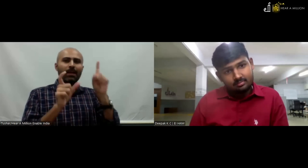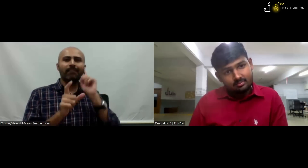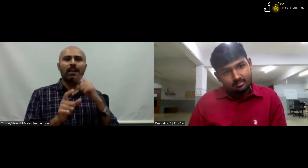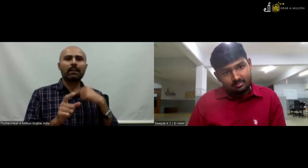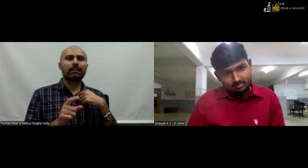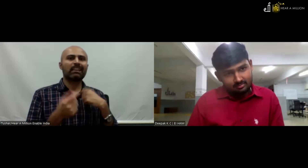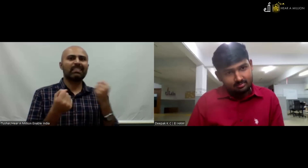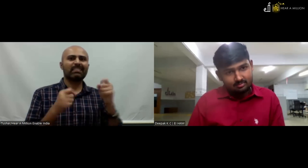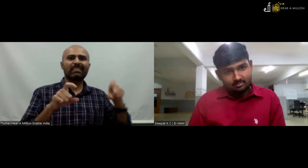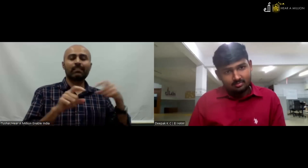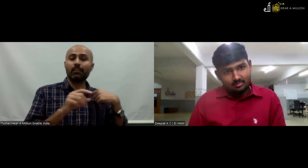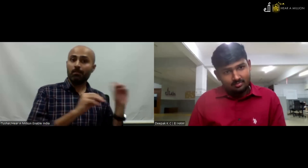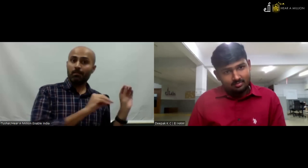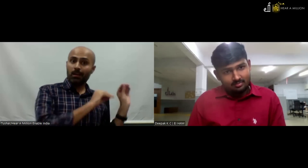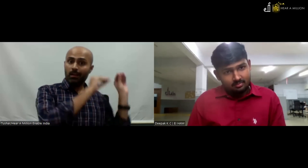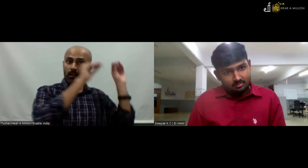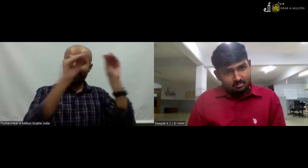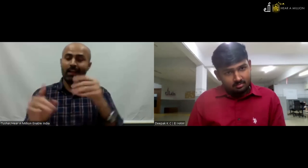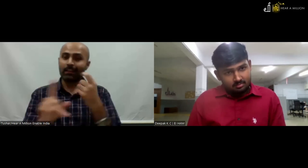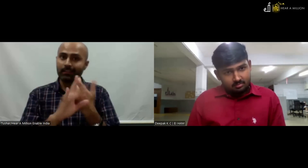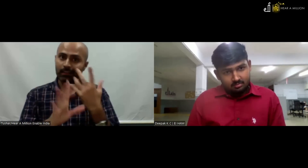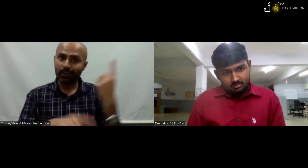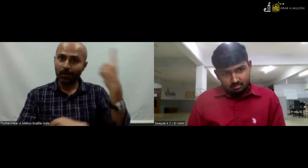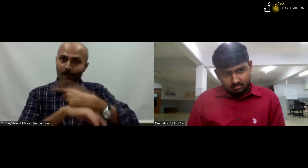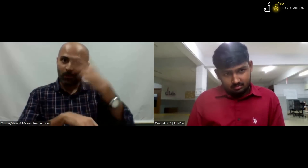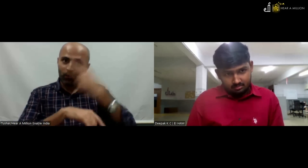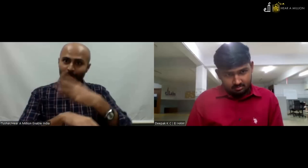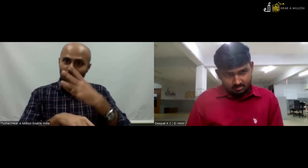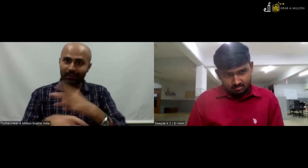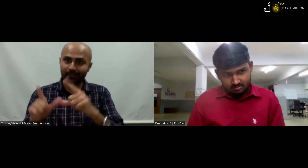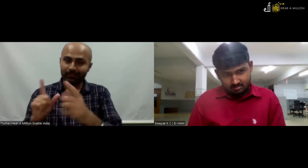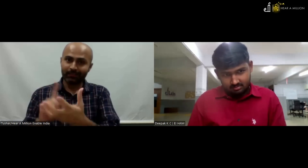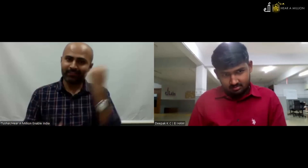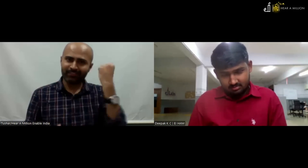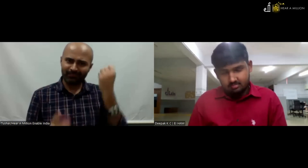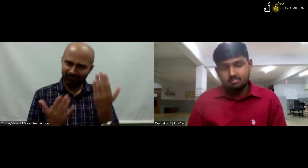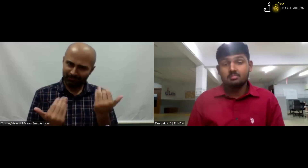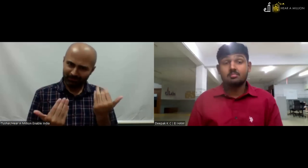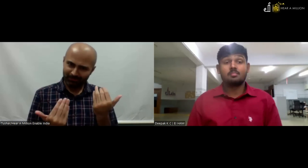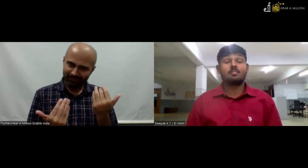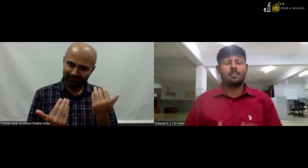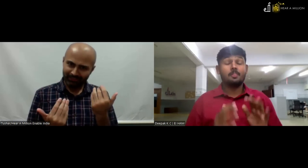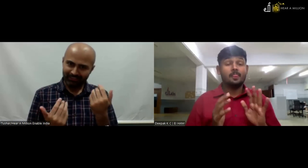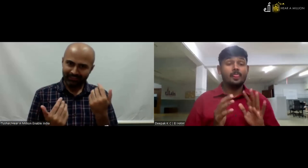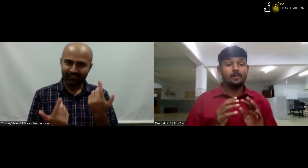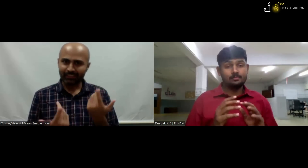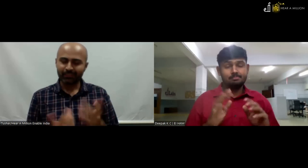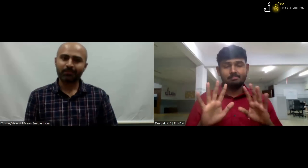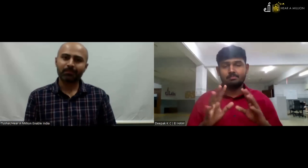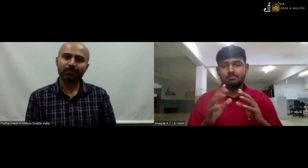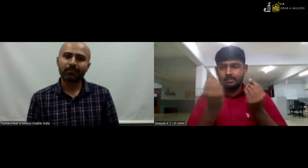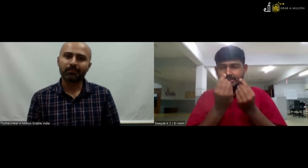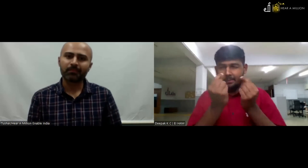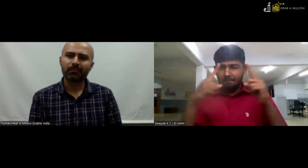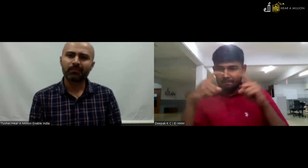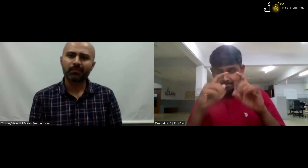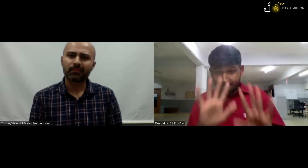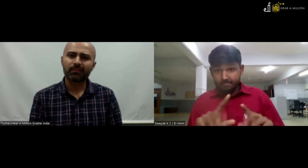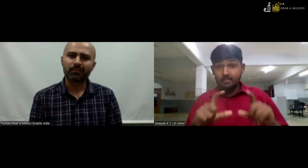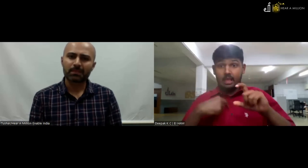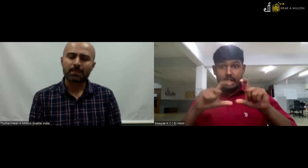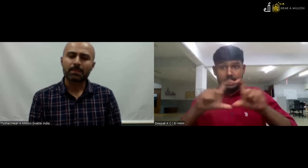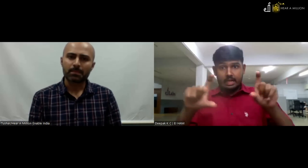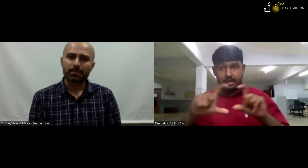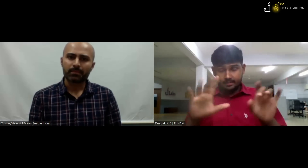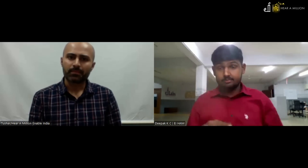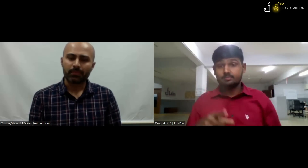Okay, so anyway, you got your license from Kerala. So other people who are facing issues, can they also come to Kerala